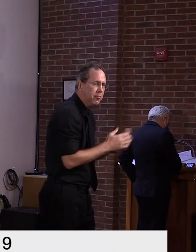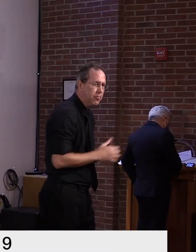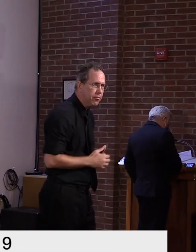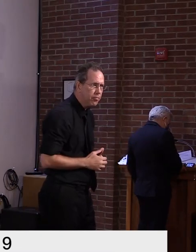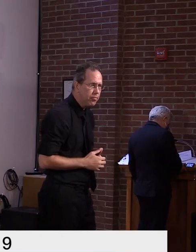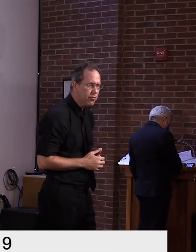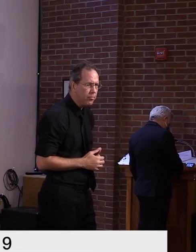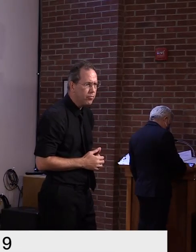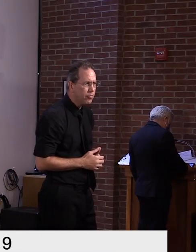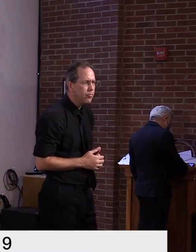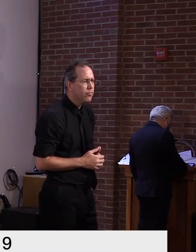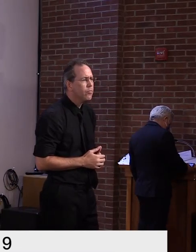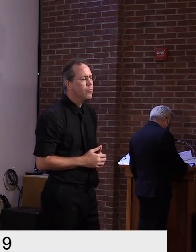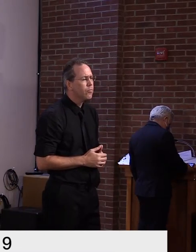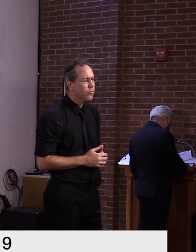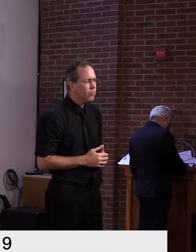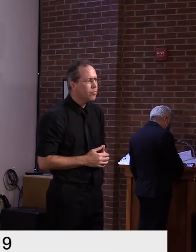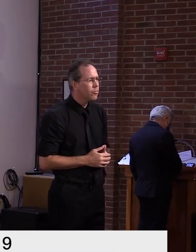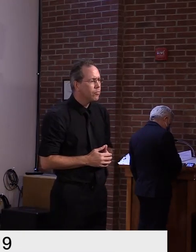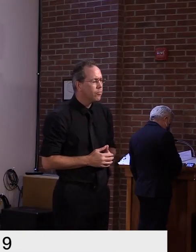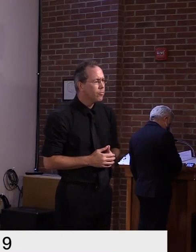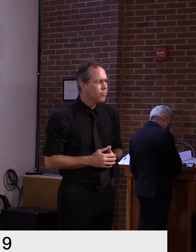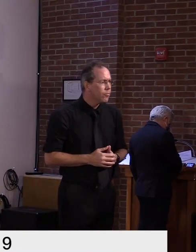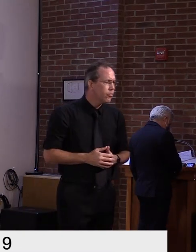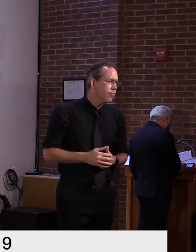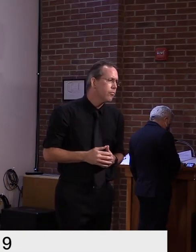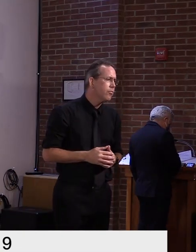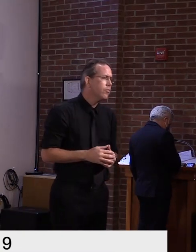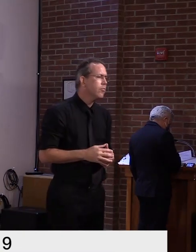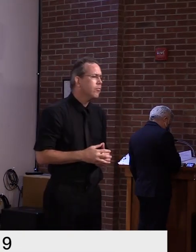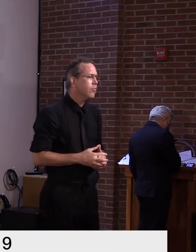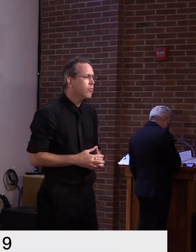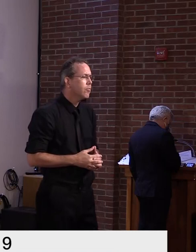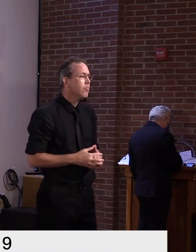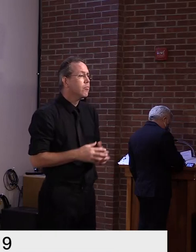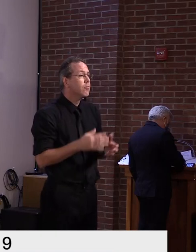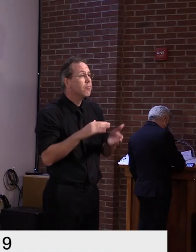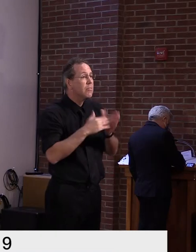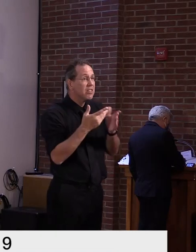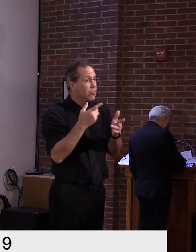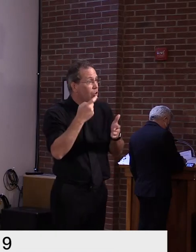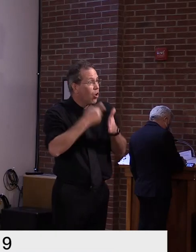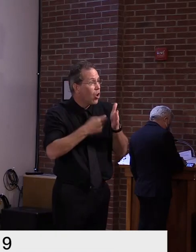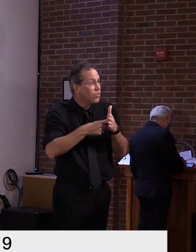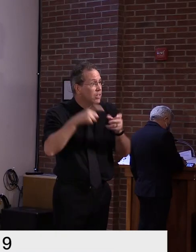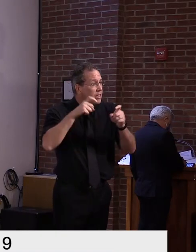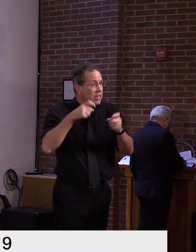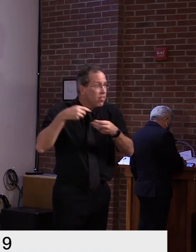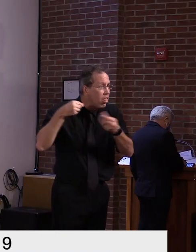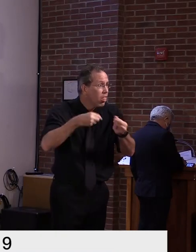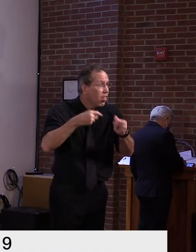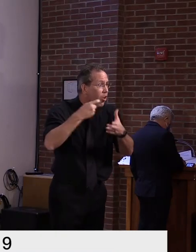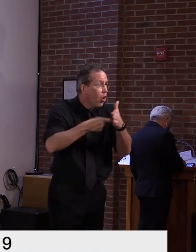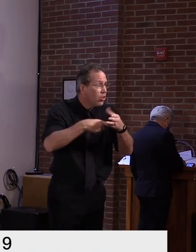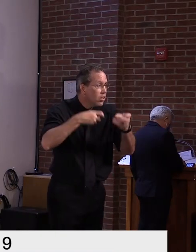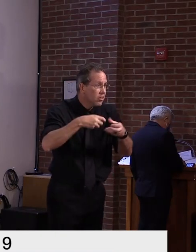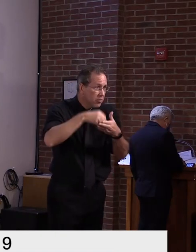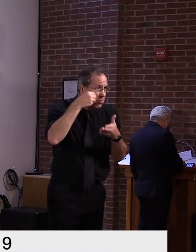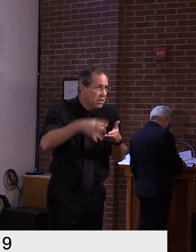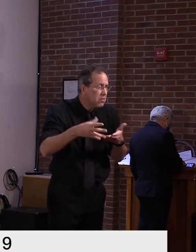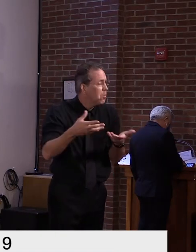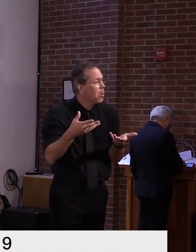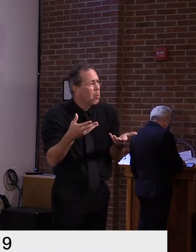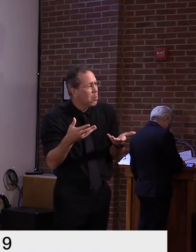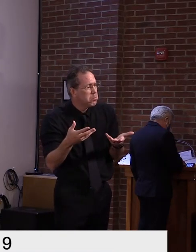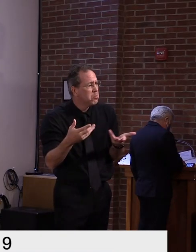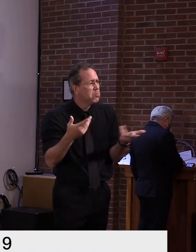So it's become somewhat economical, if you will, if I could use that term, for them as well. And so